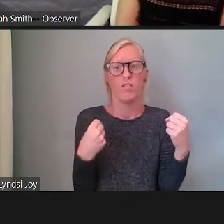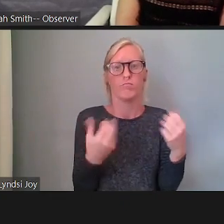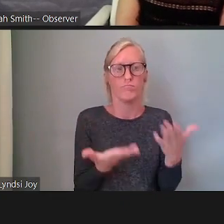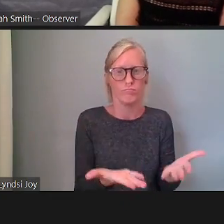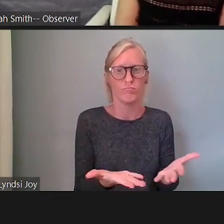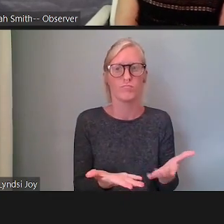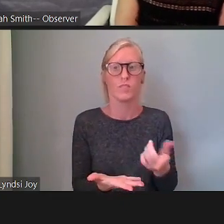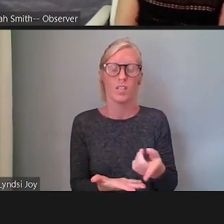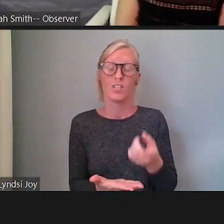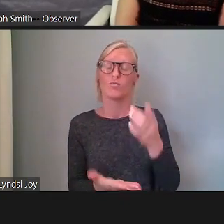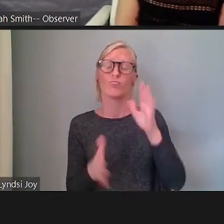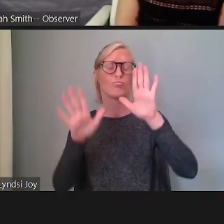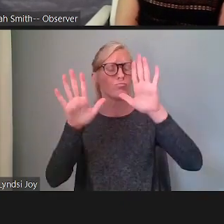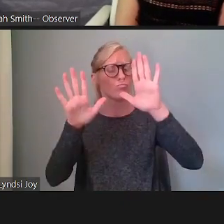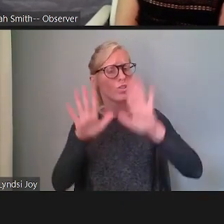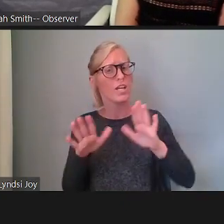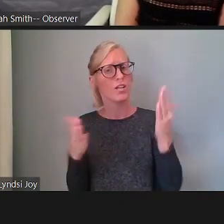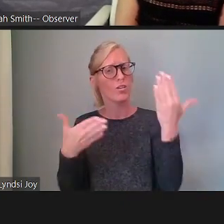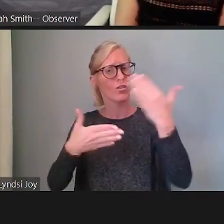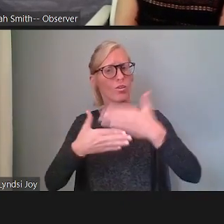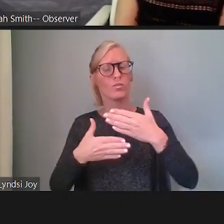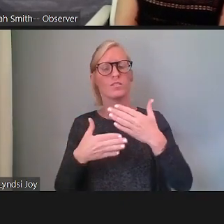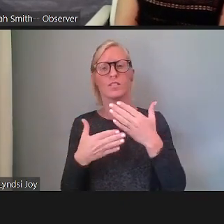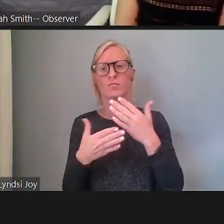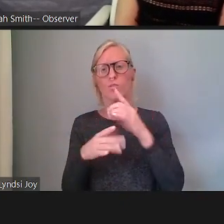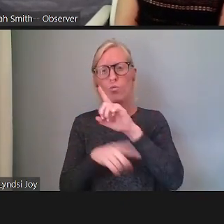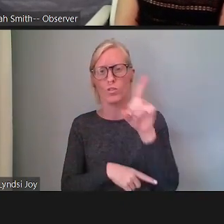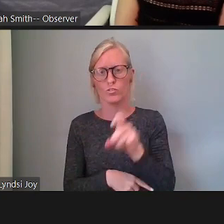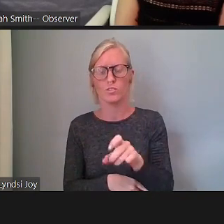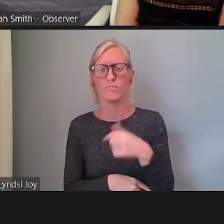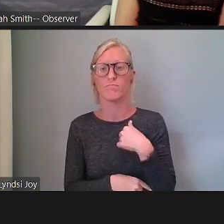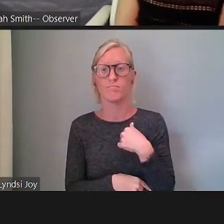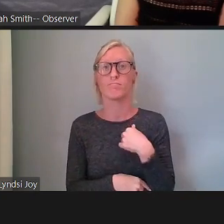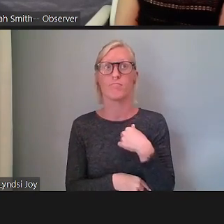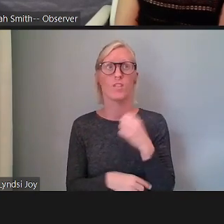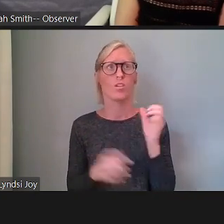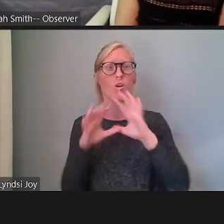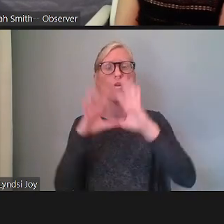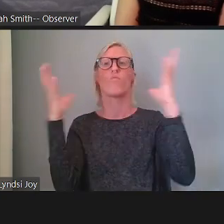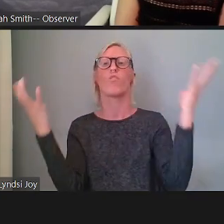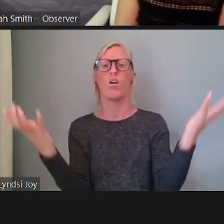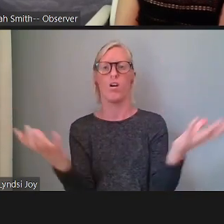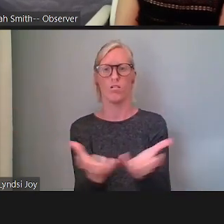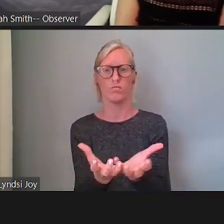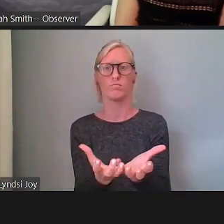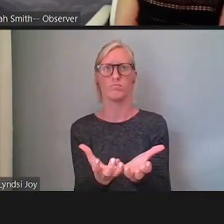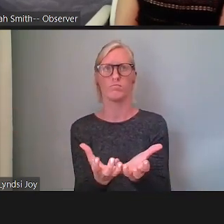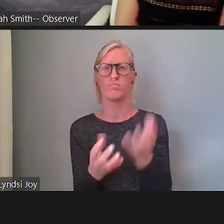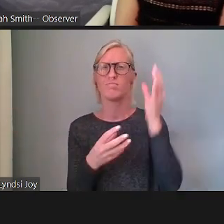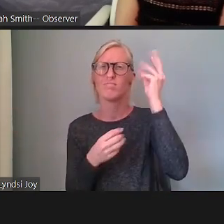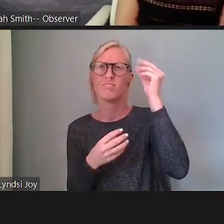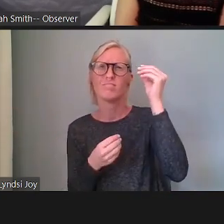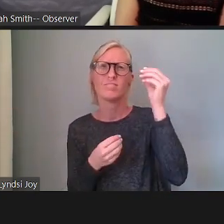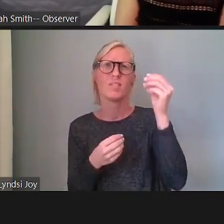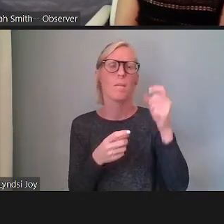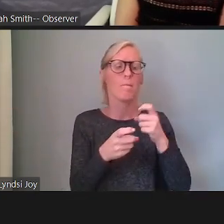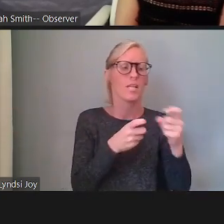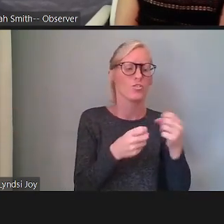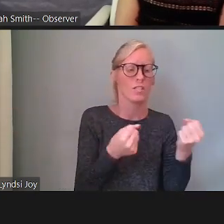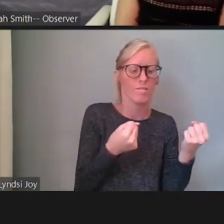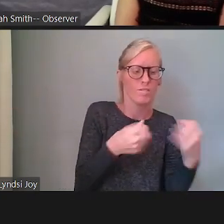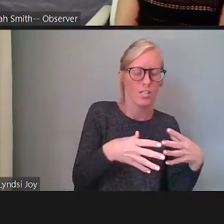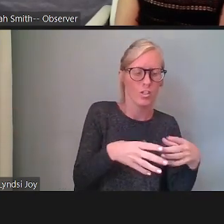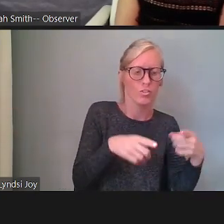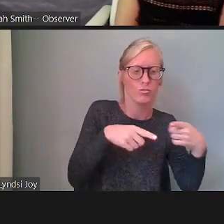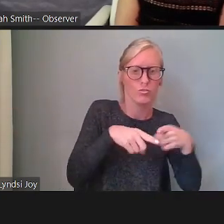This is a great closing question. So overall, we're thinking about managing fear during COVID,